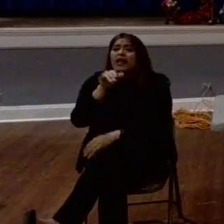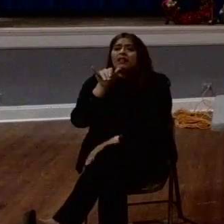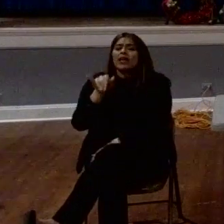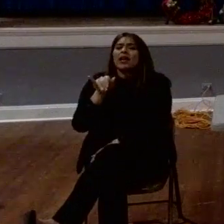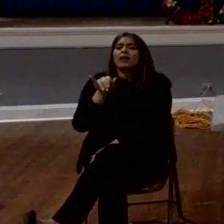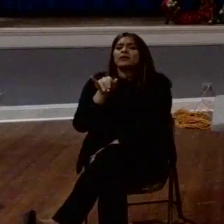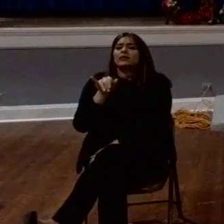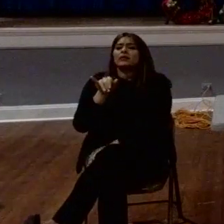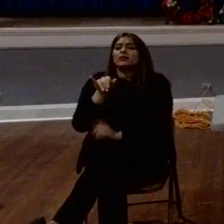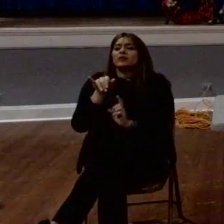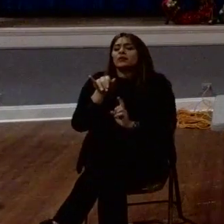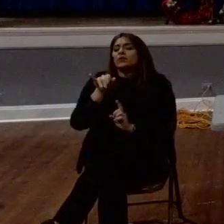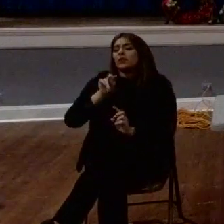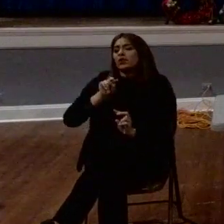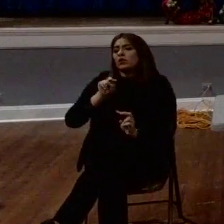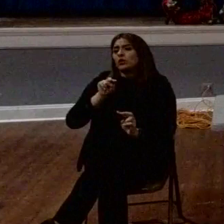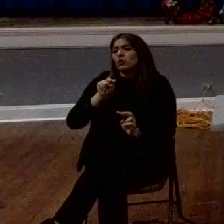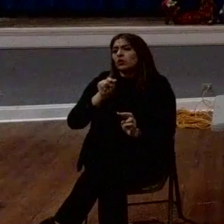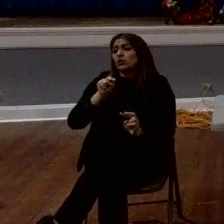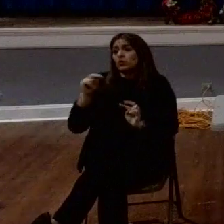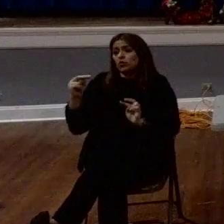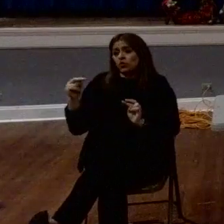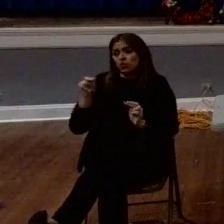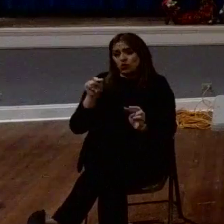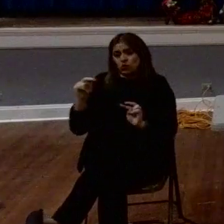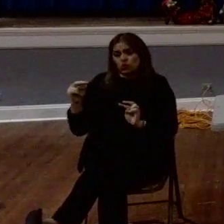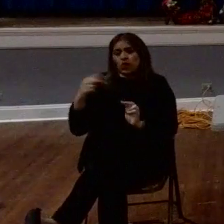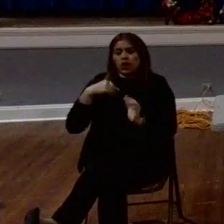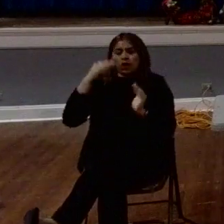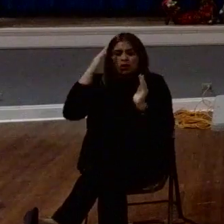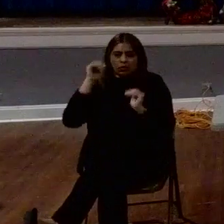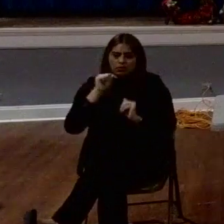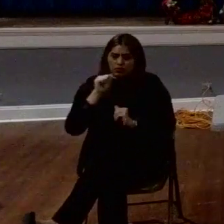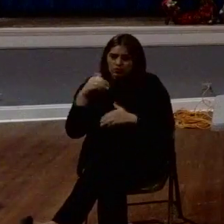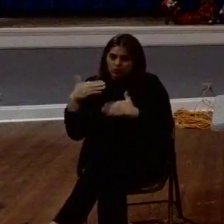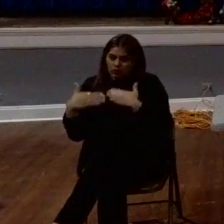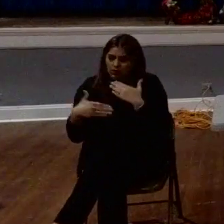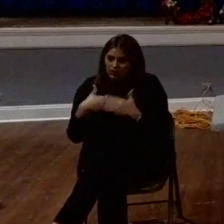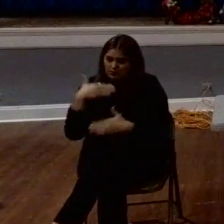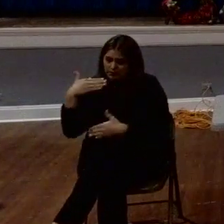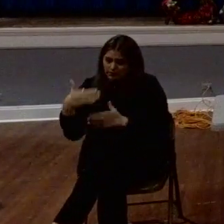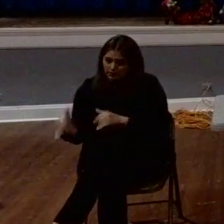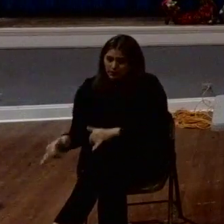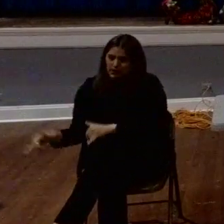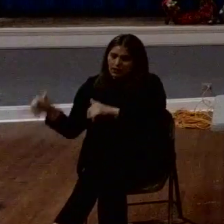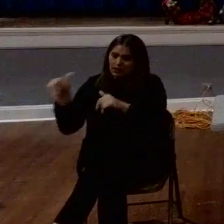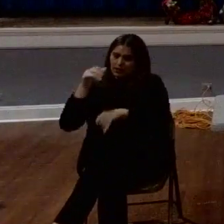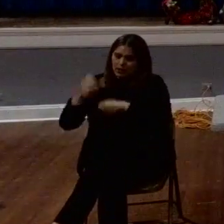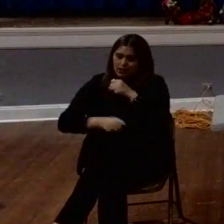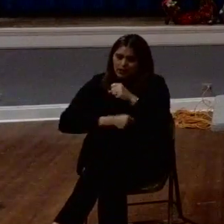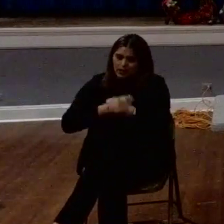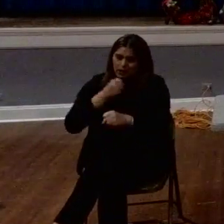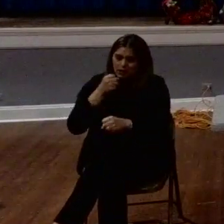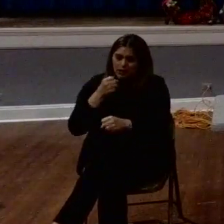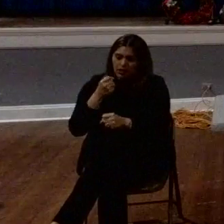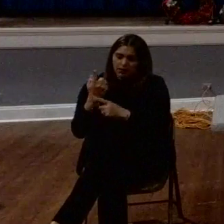to support Monica, and I hope we don't have to go through the process that we did a year and a half ago. We pretty much